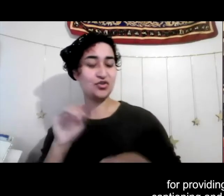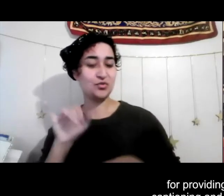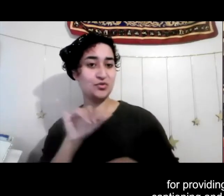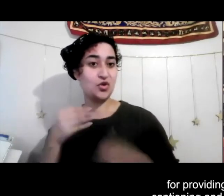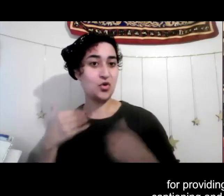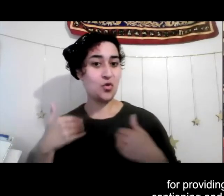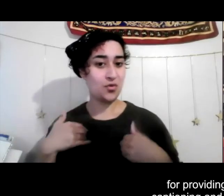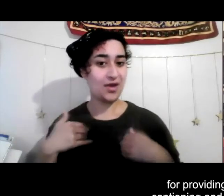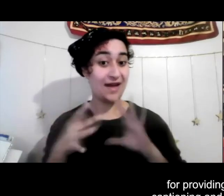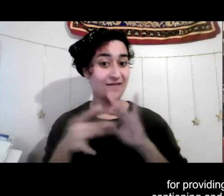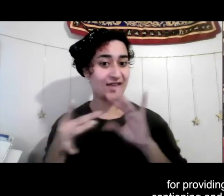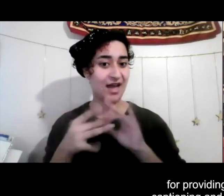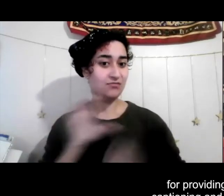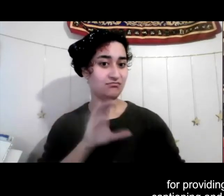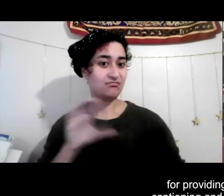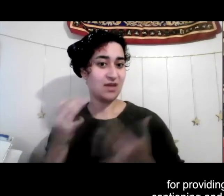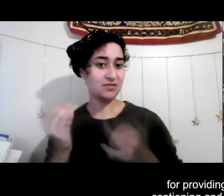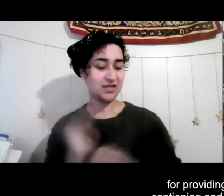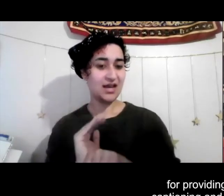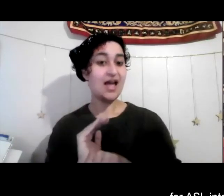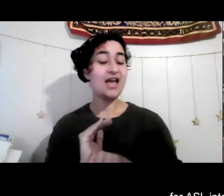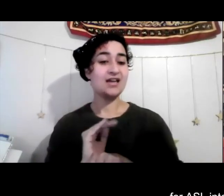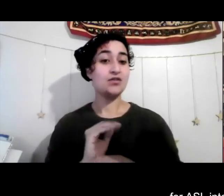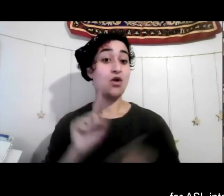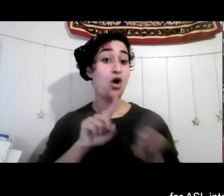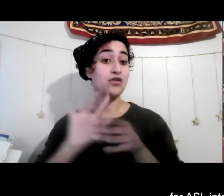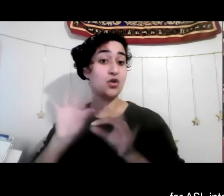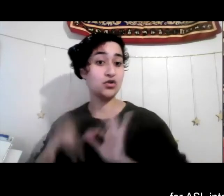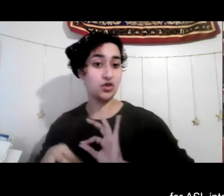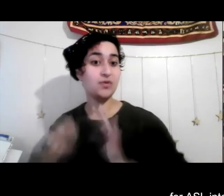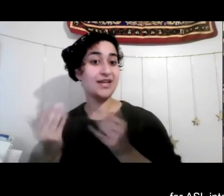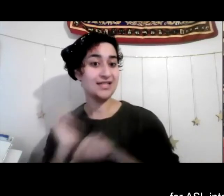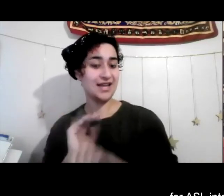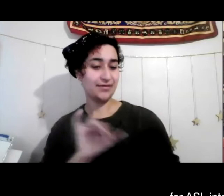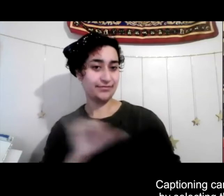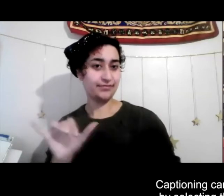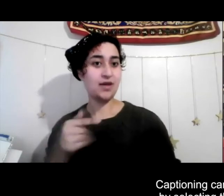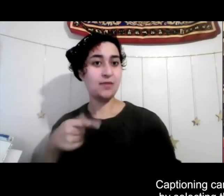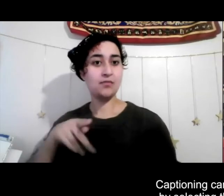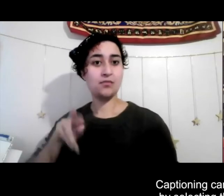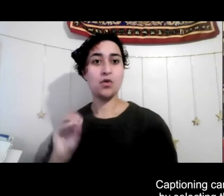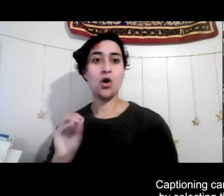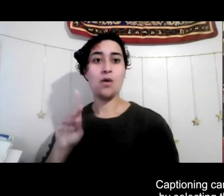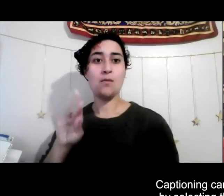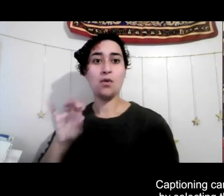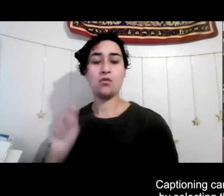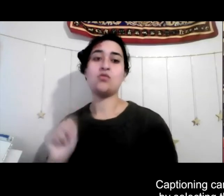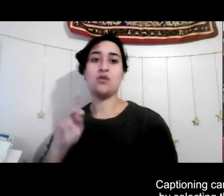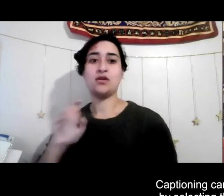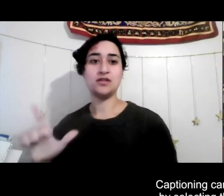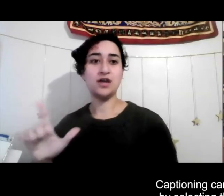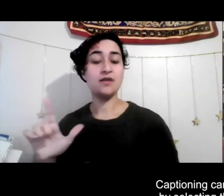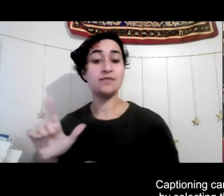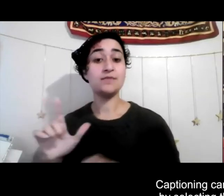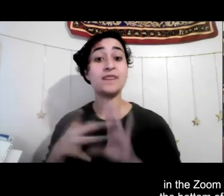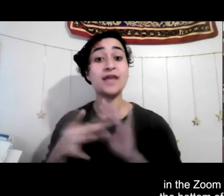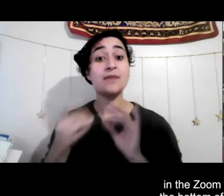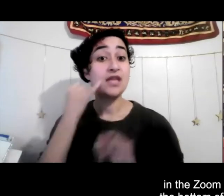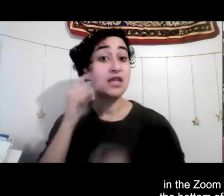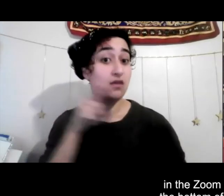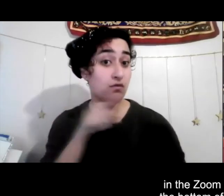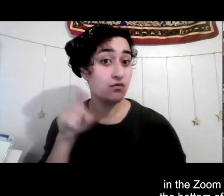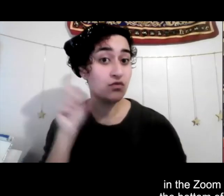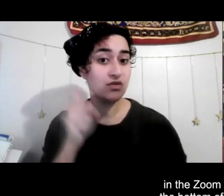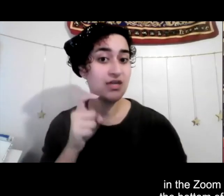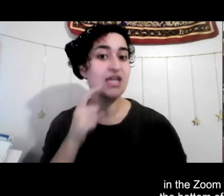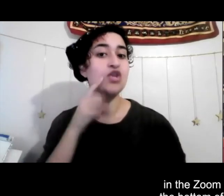providing live cart captioning and Pro Bono ASL for ASL interpretation. Captioning can be activated by selecting the CC button in the Zoom